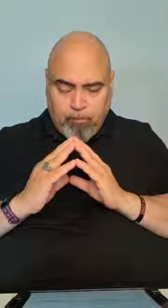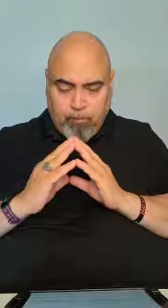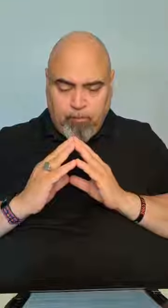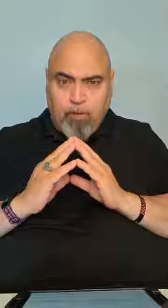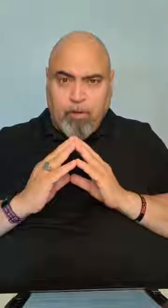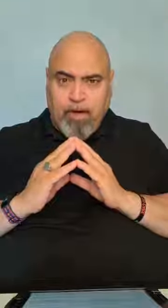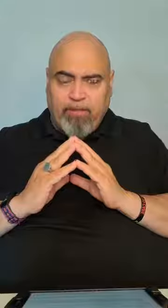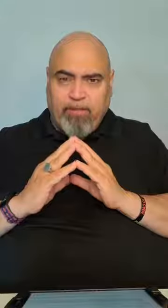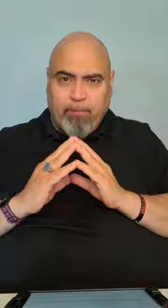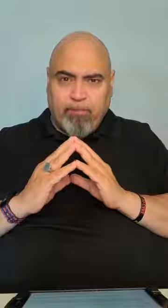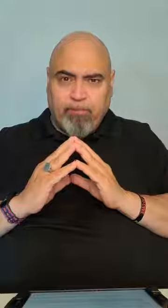the Christ.